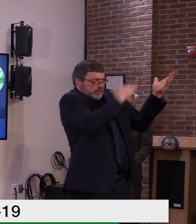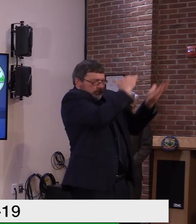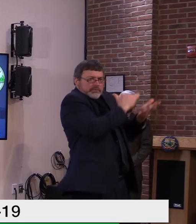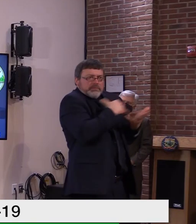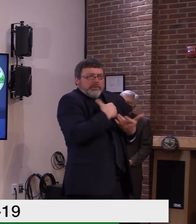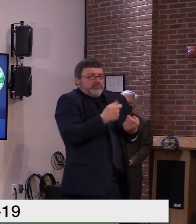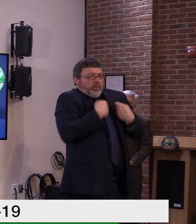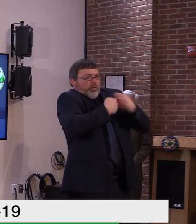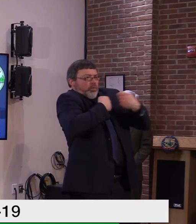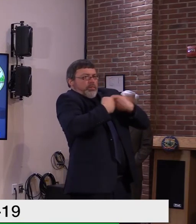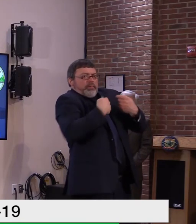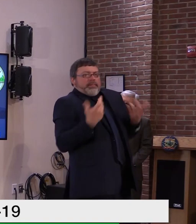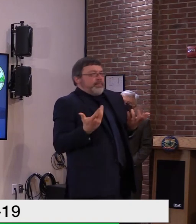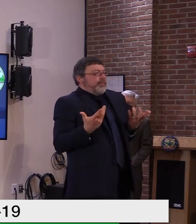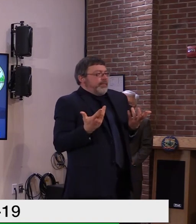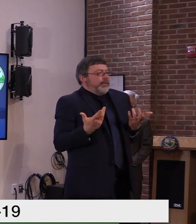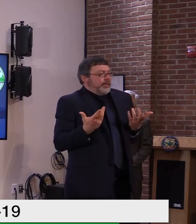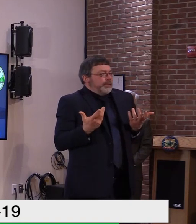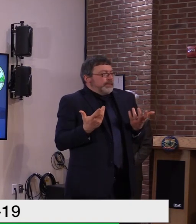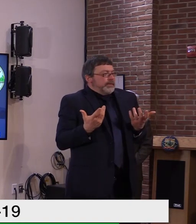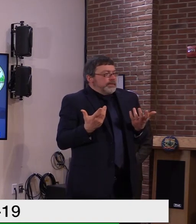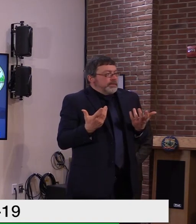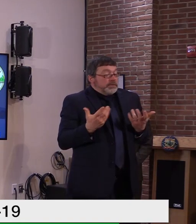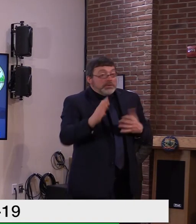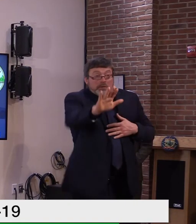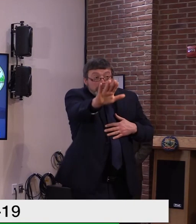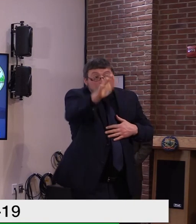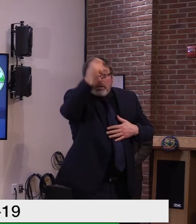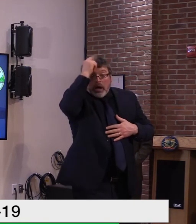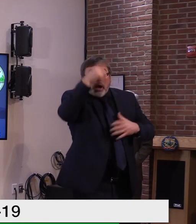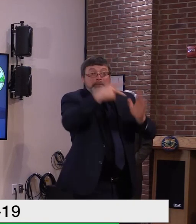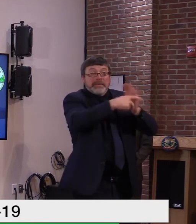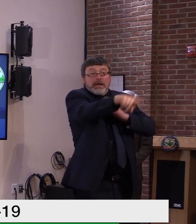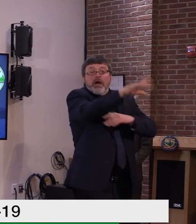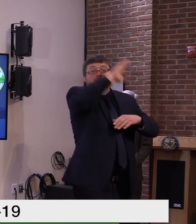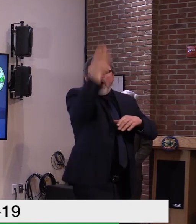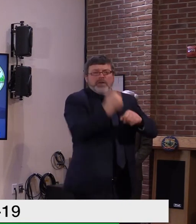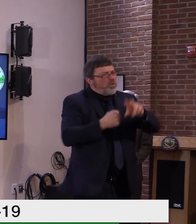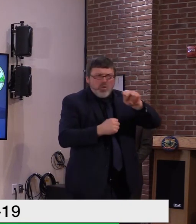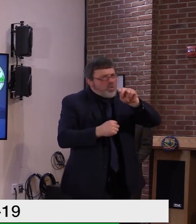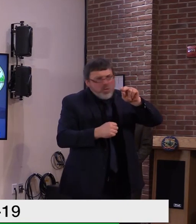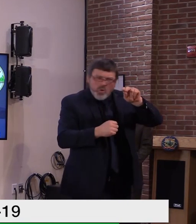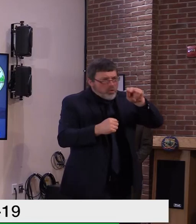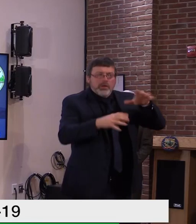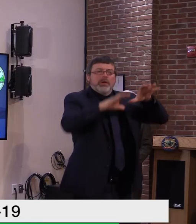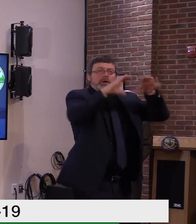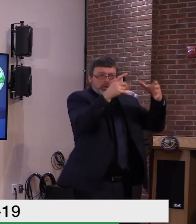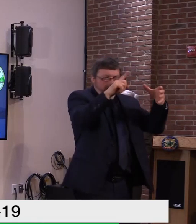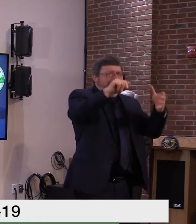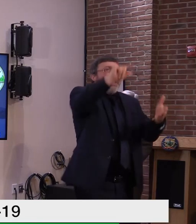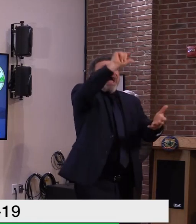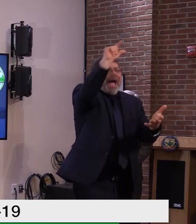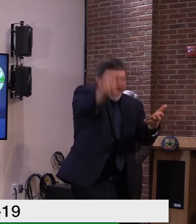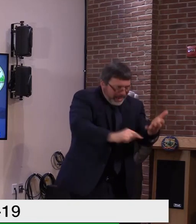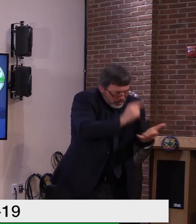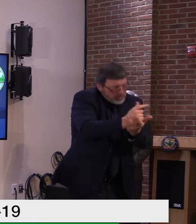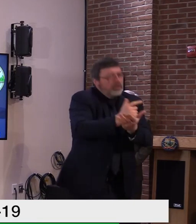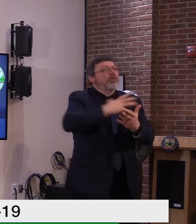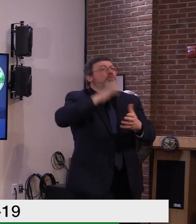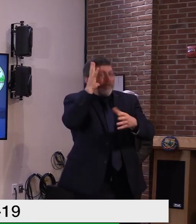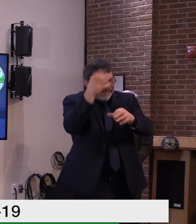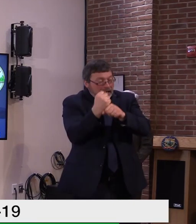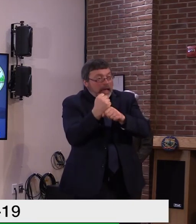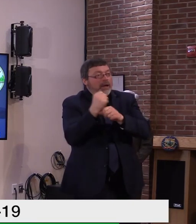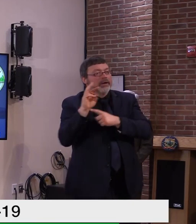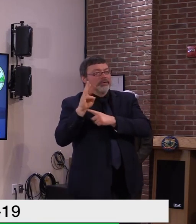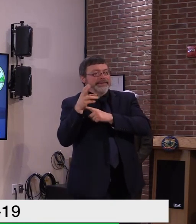January. It just means that perhaps some of the expectations were a little higher. And some of those expectations were based on